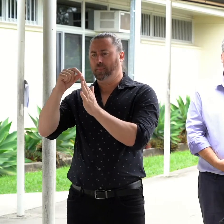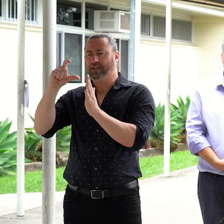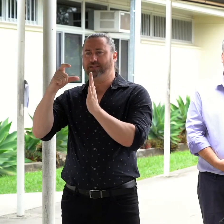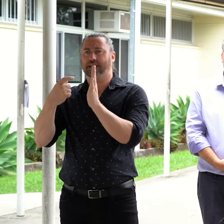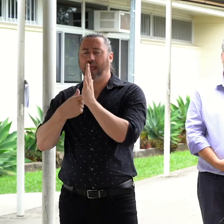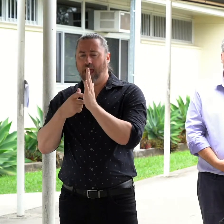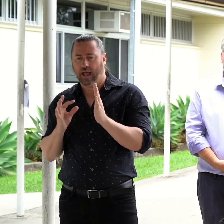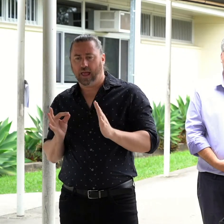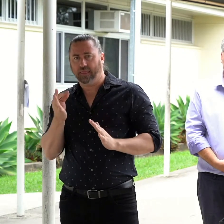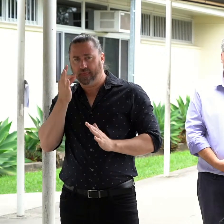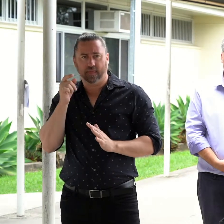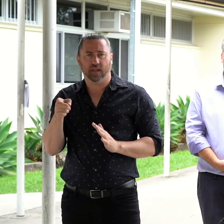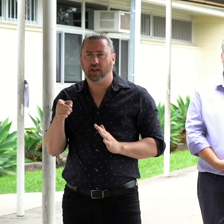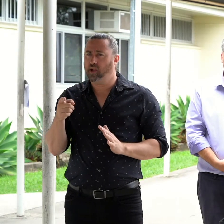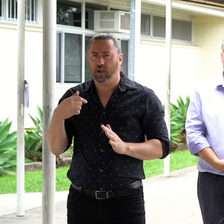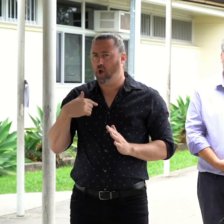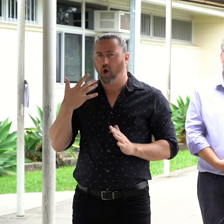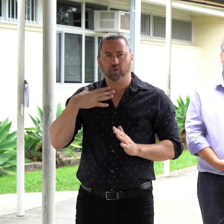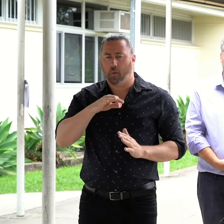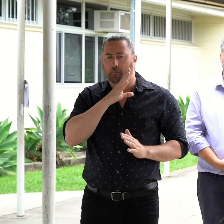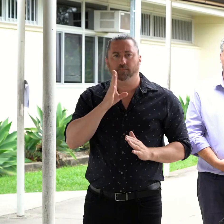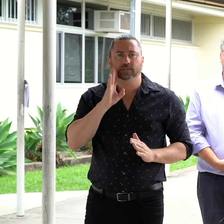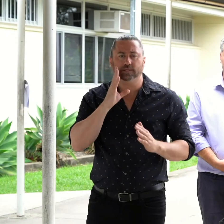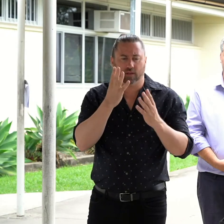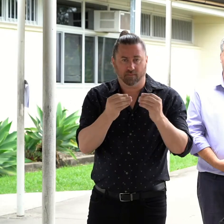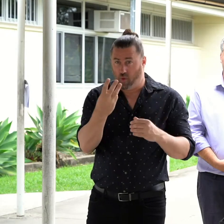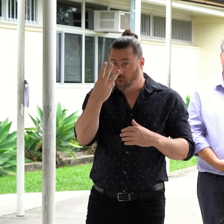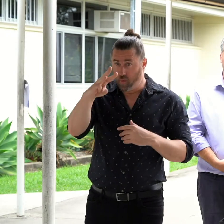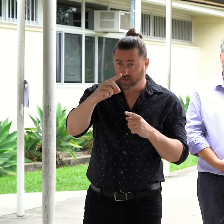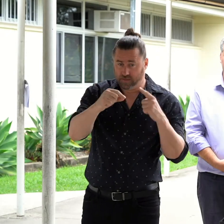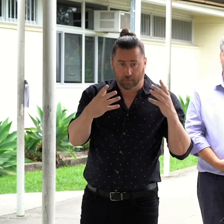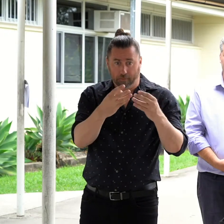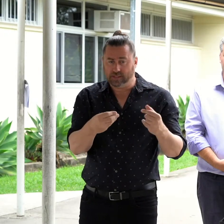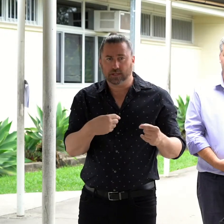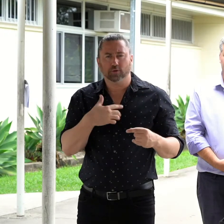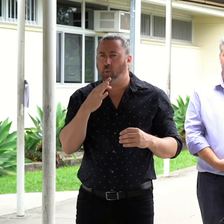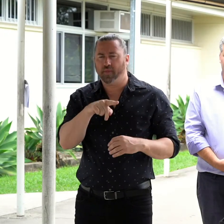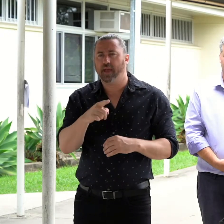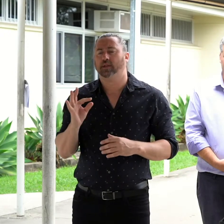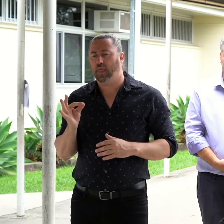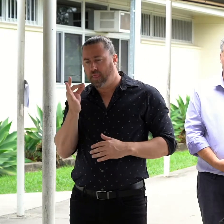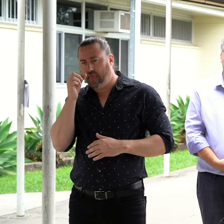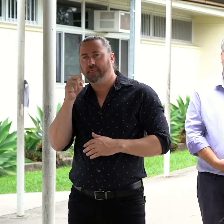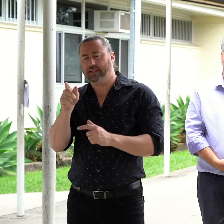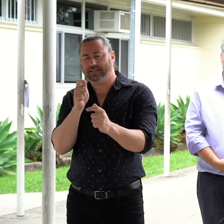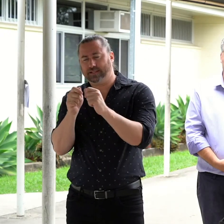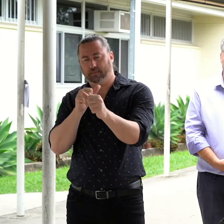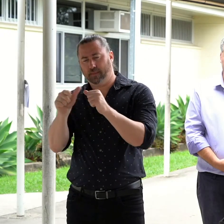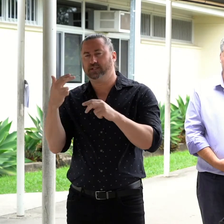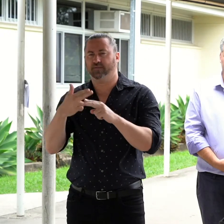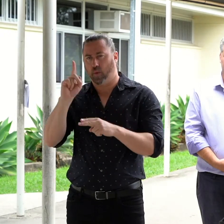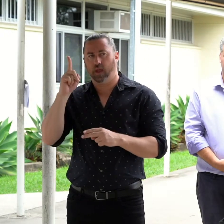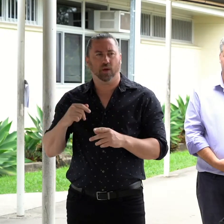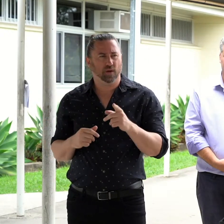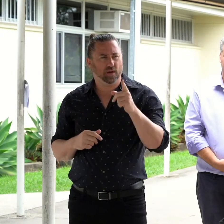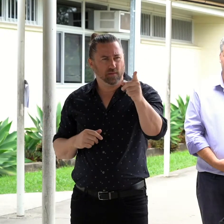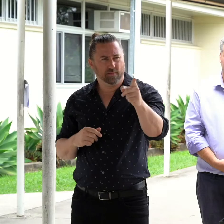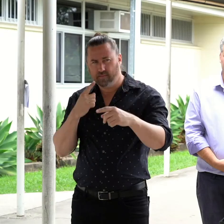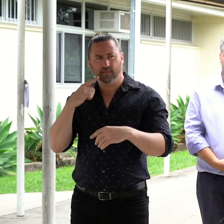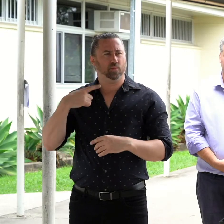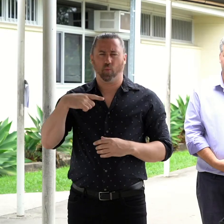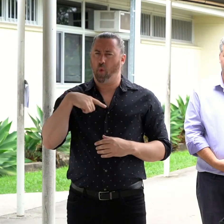active cases, we want to identify every case, not miss 30%. So we'll continue to use PCR tests at this stage. In layman's terms, why are